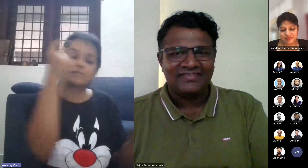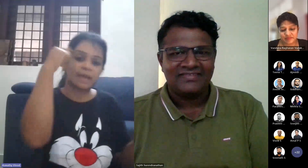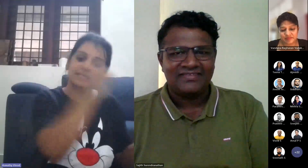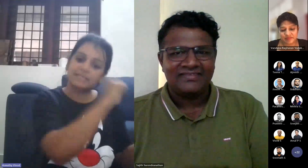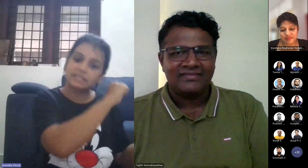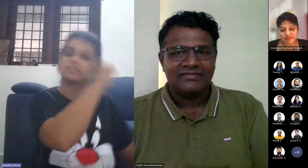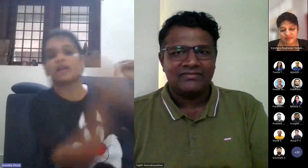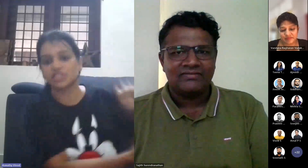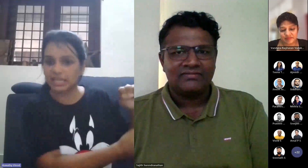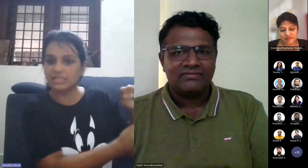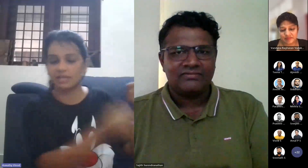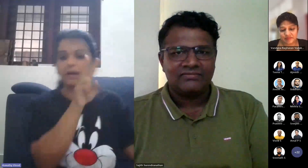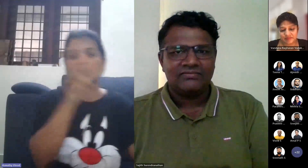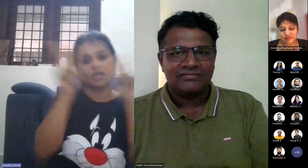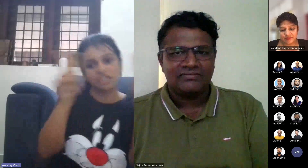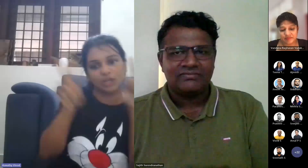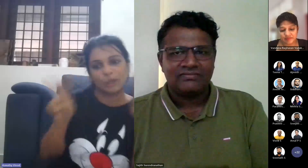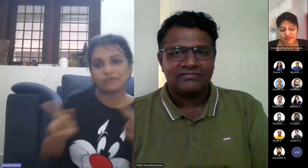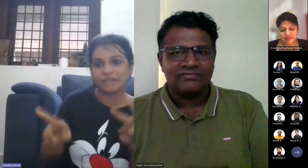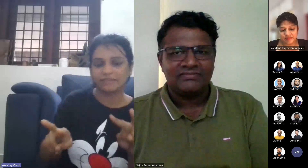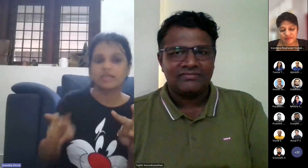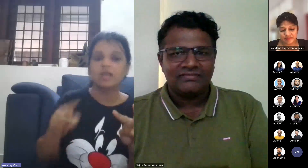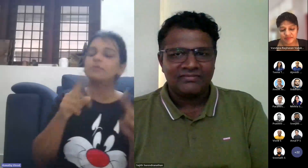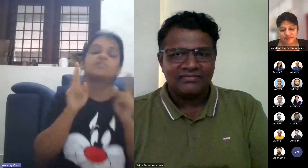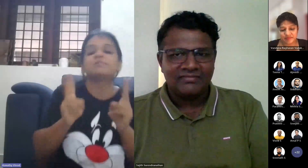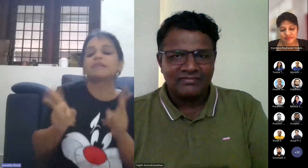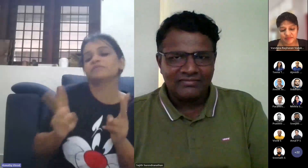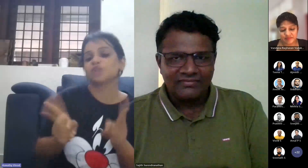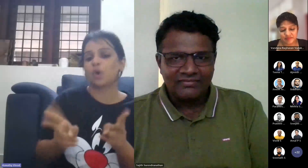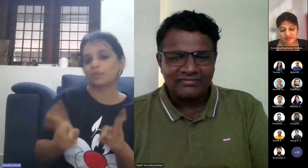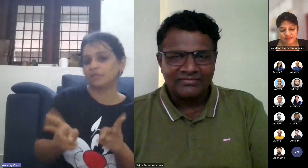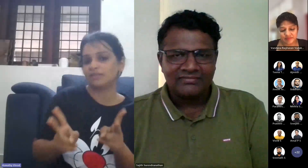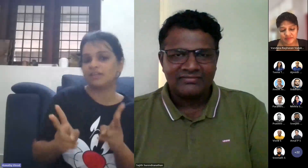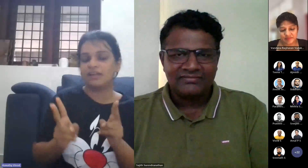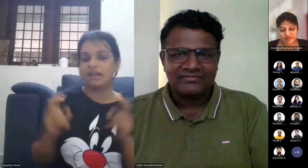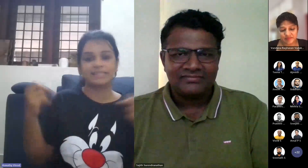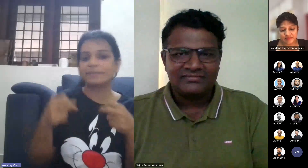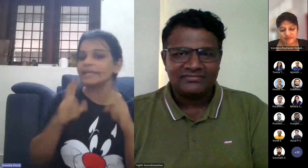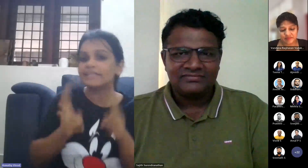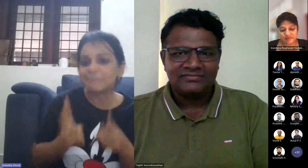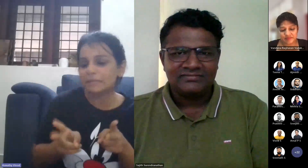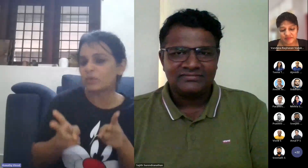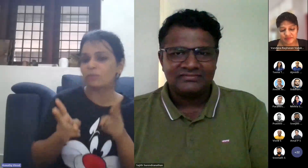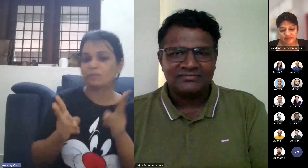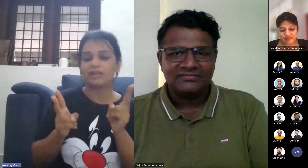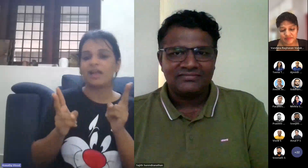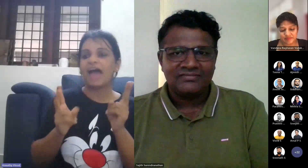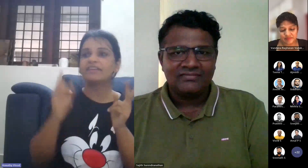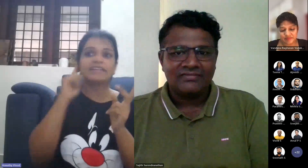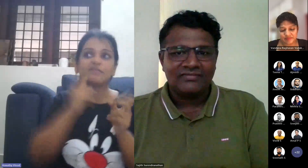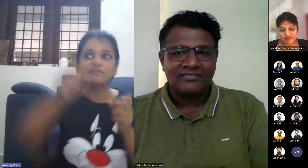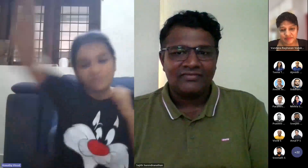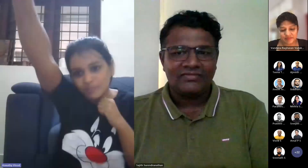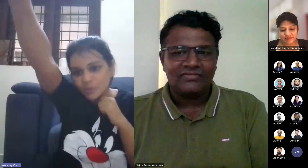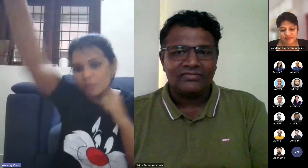society, people's mindsets are changing by watching a lot of Netflix, because this becomes normal. Subtitles become normal.